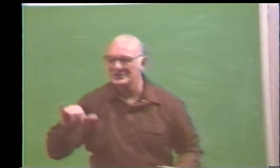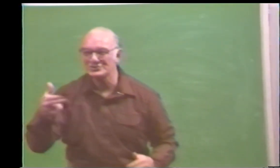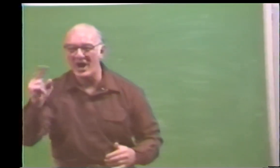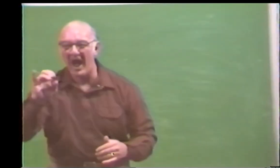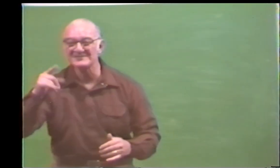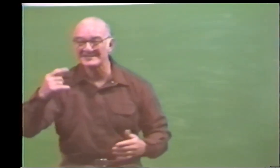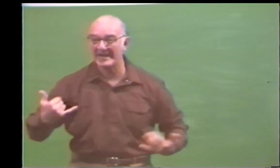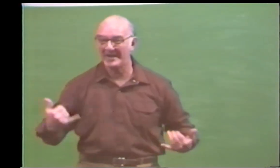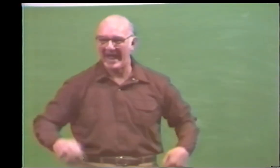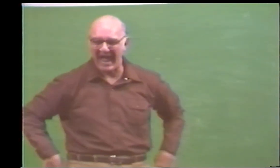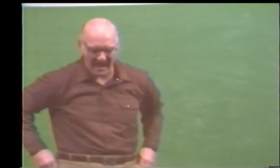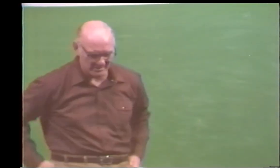Von Singer now.